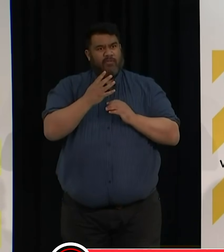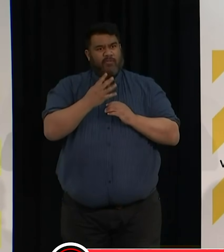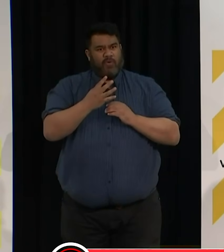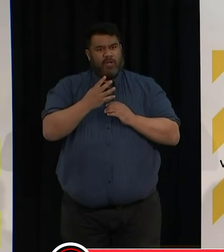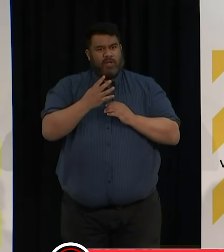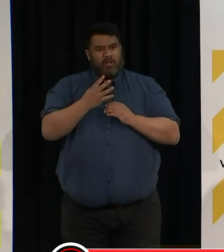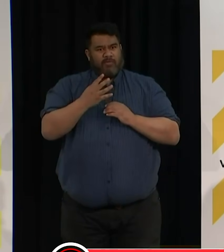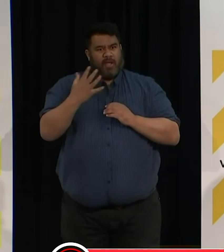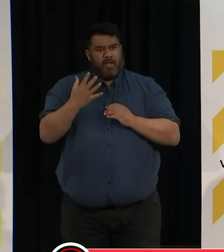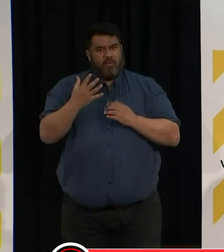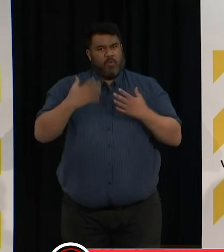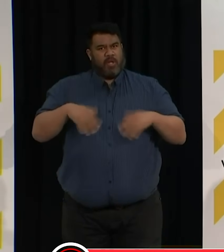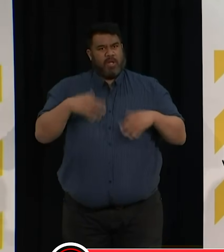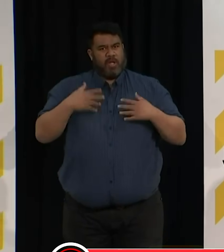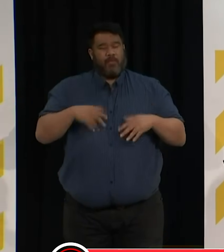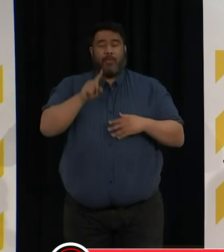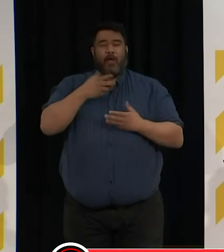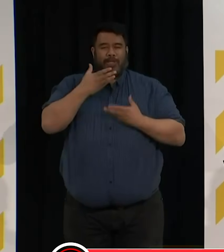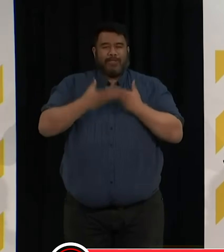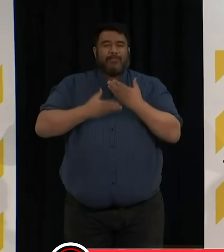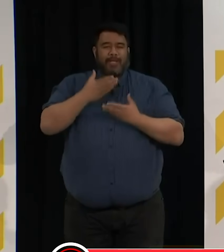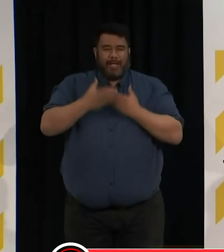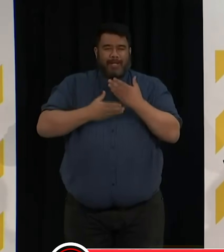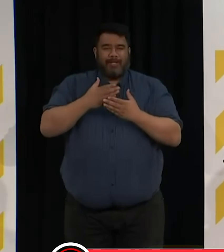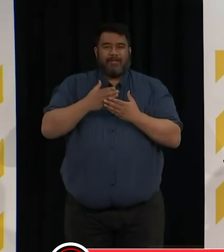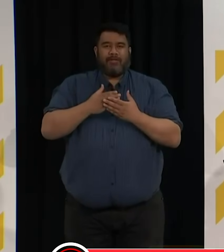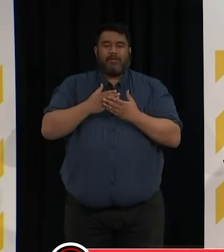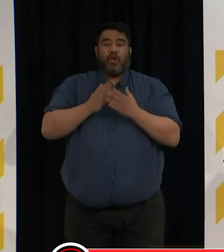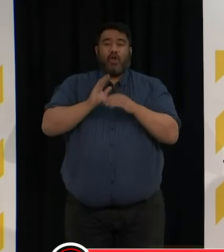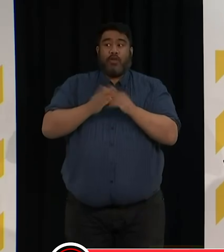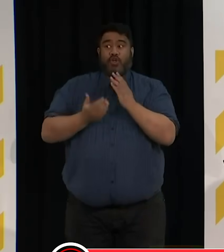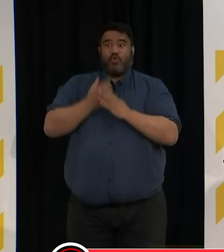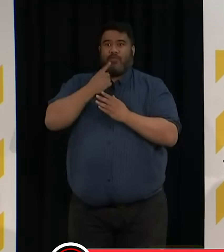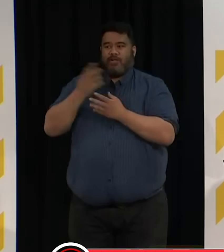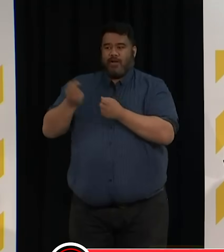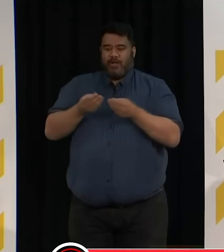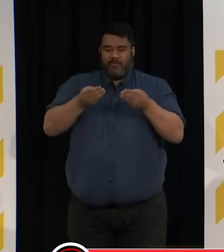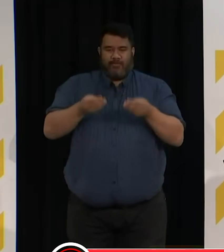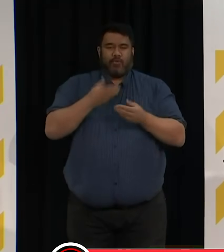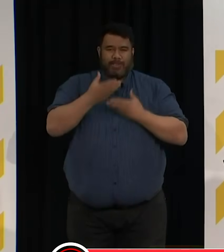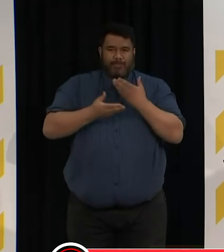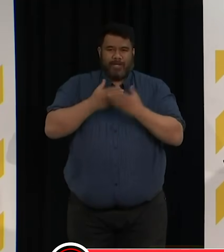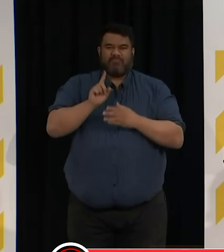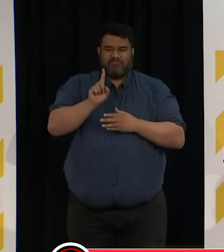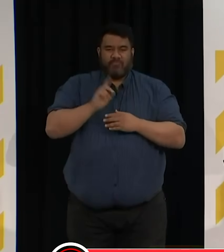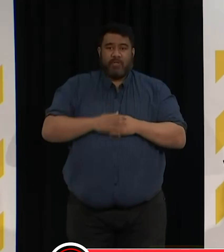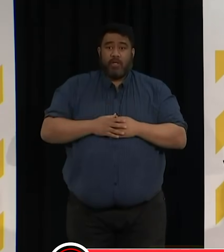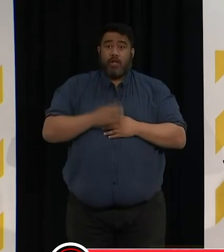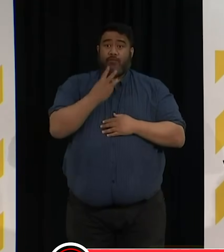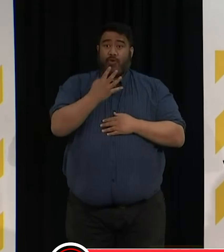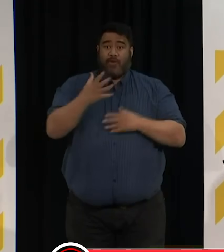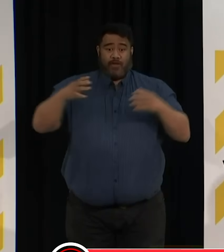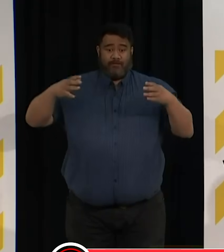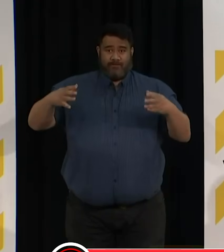some time. So I will go into a bit of detail based on the most up-to-date information that I have. First, 33